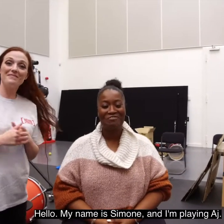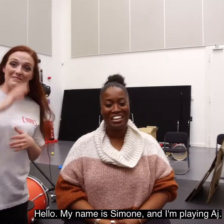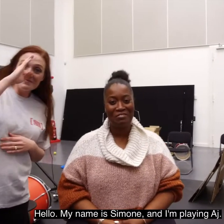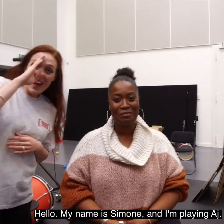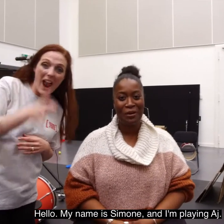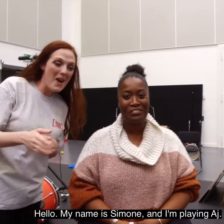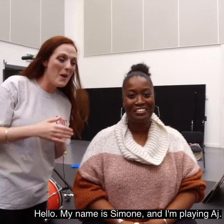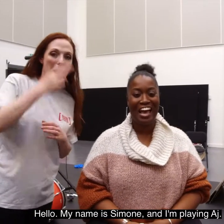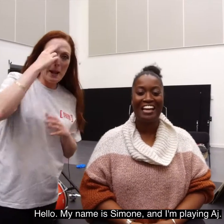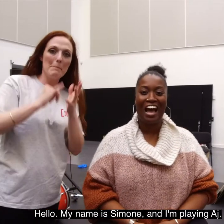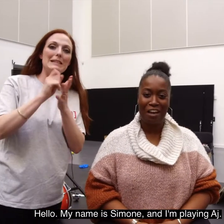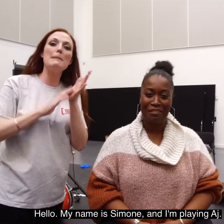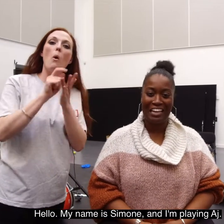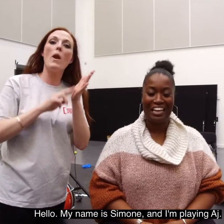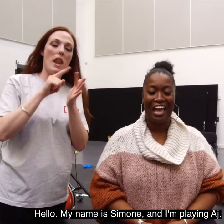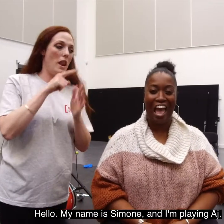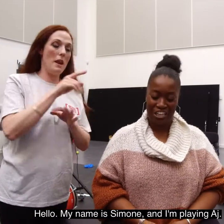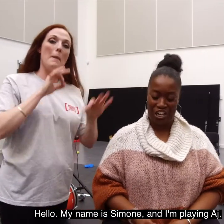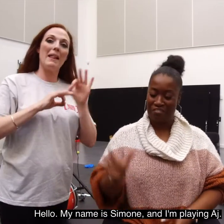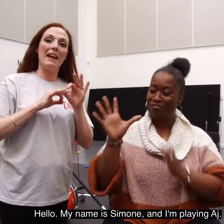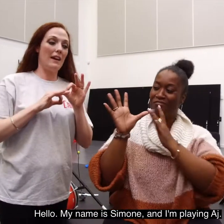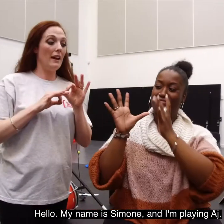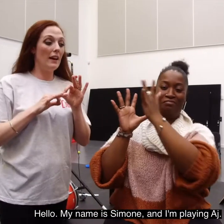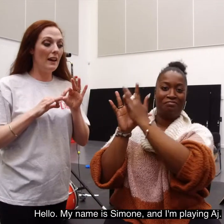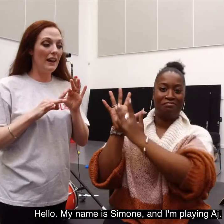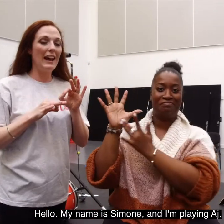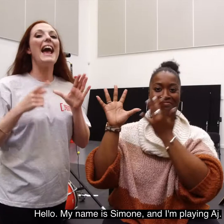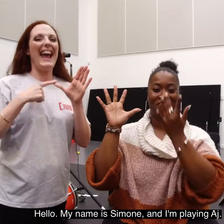Hello, my name's Simone, and I'm playing AJ.